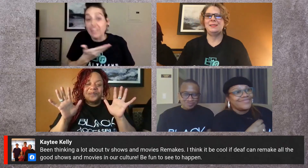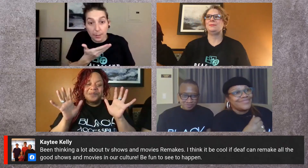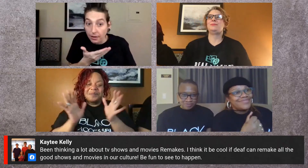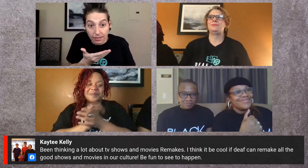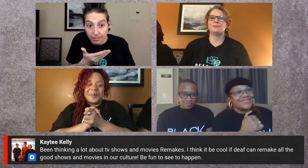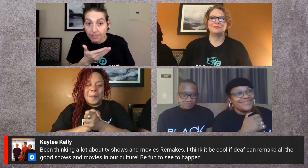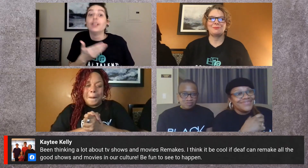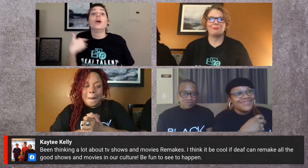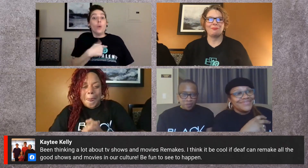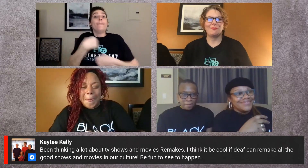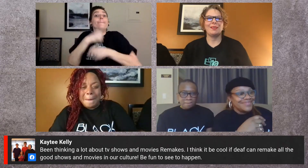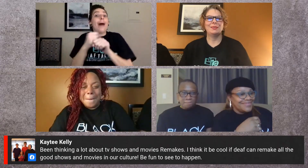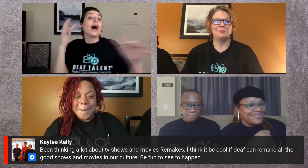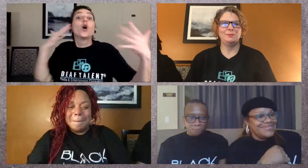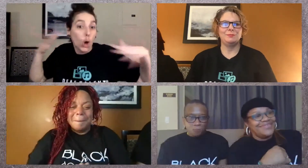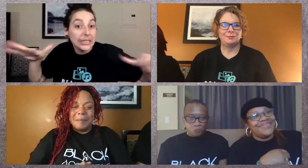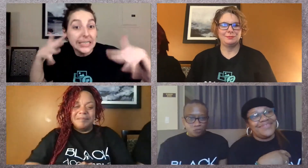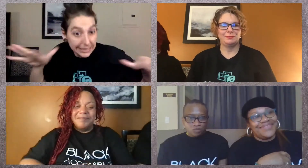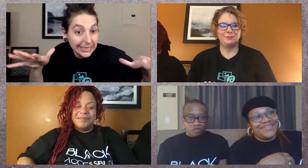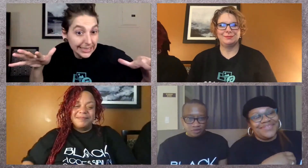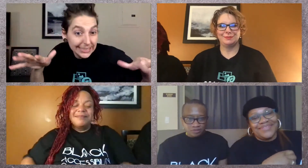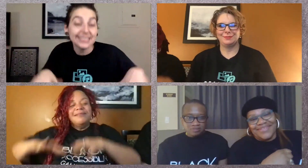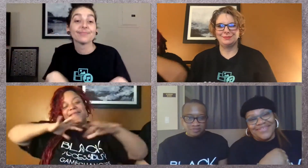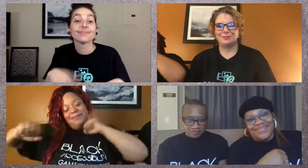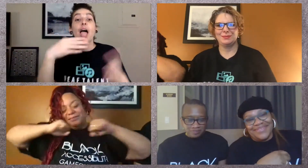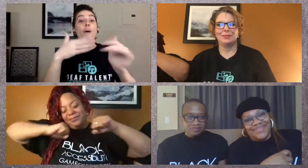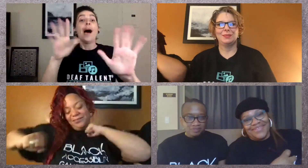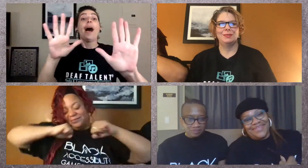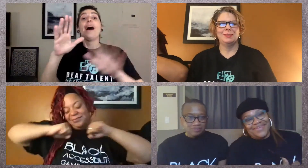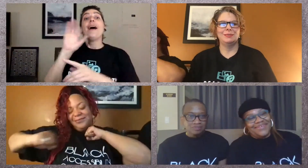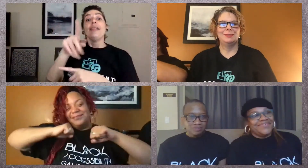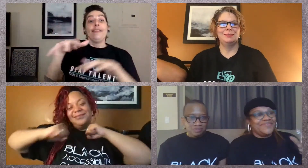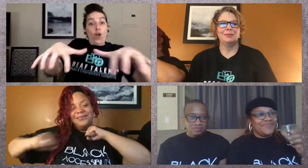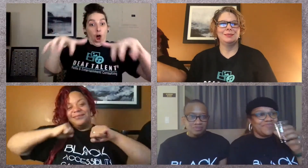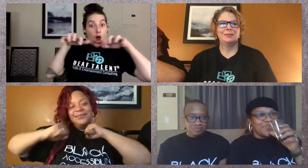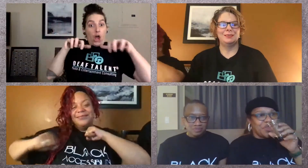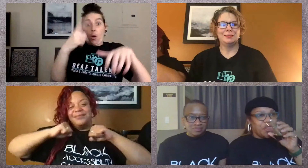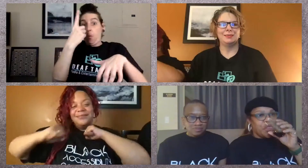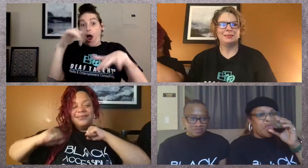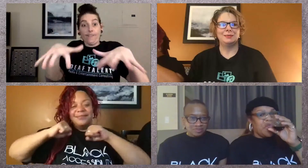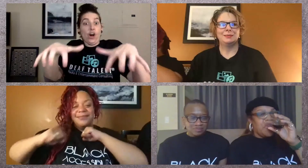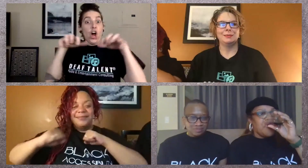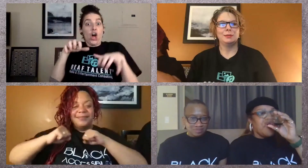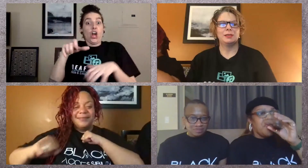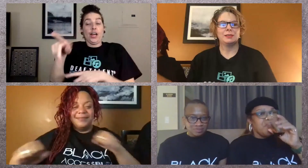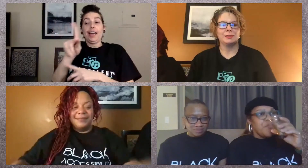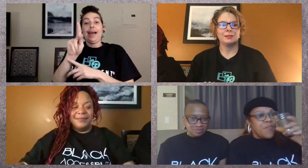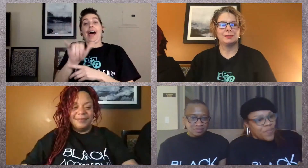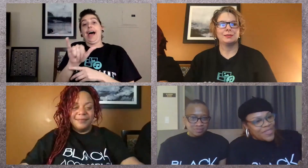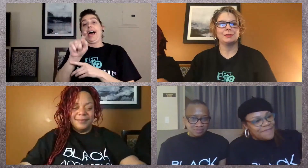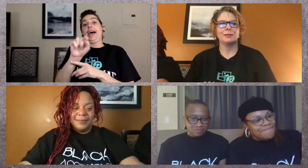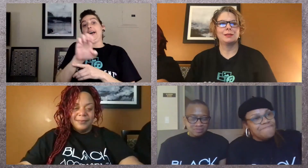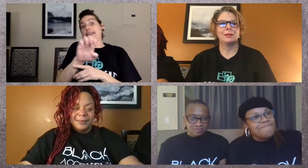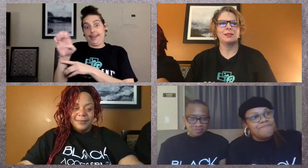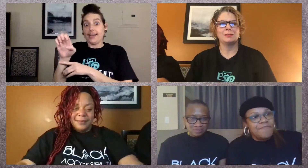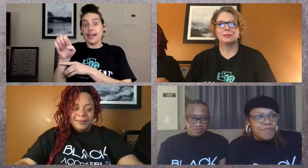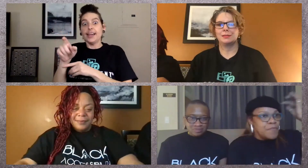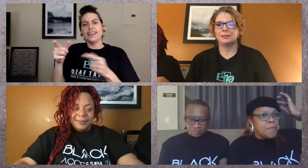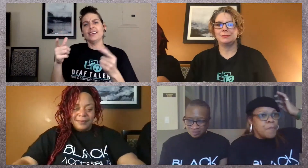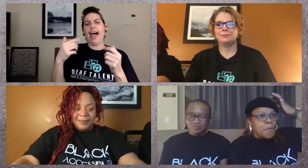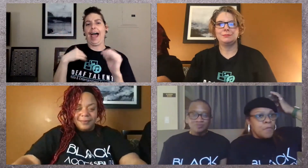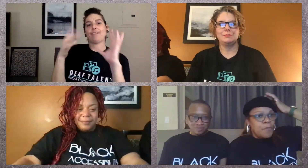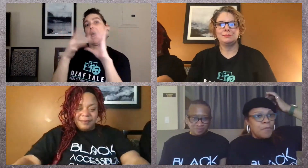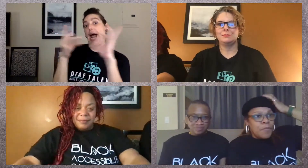We're here. We're not invisible. We make noise. The audience has